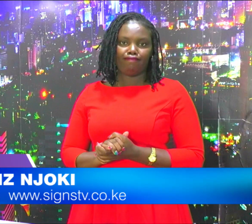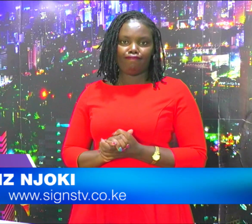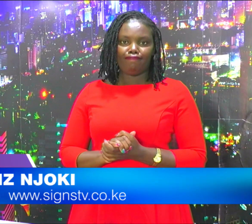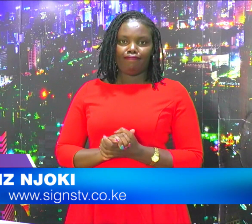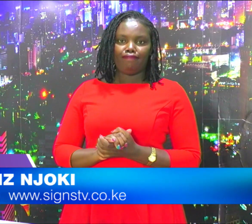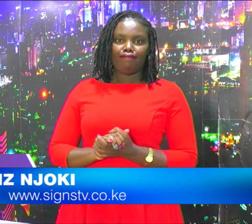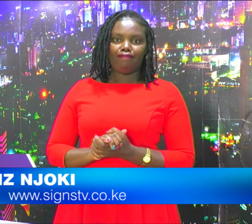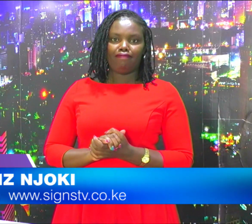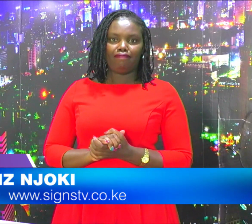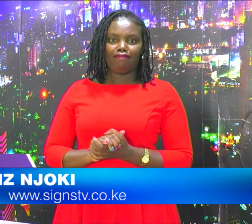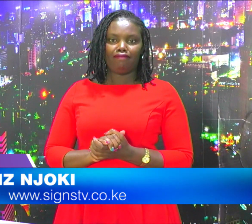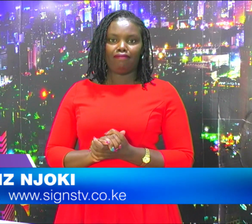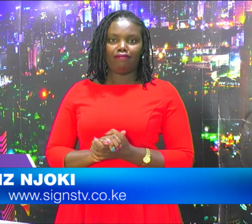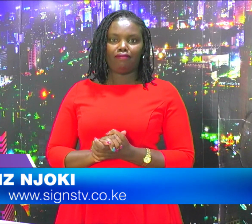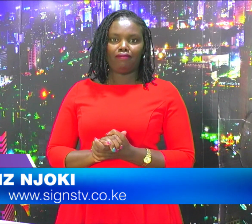region.